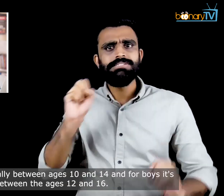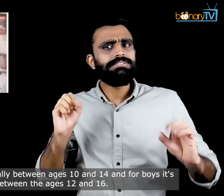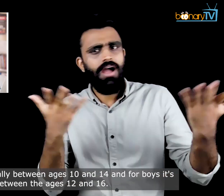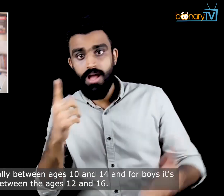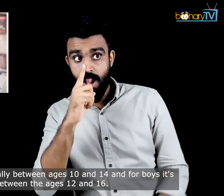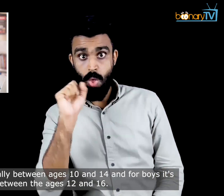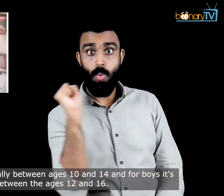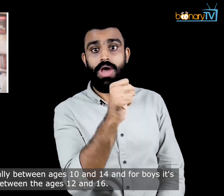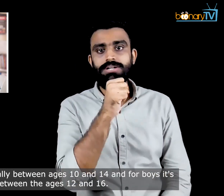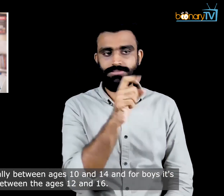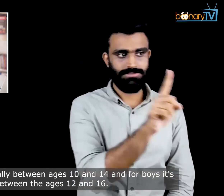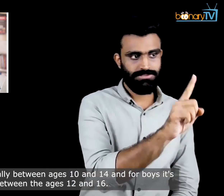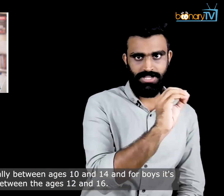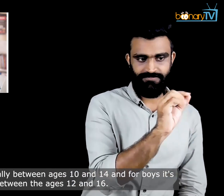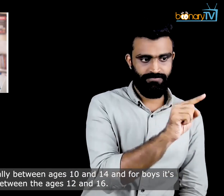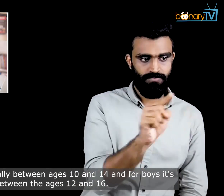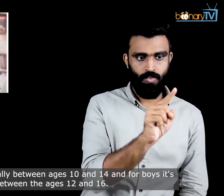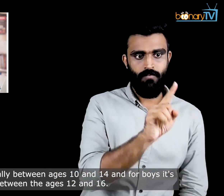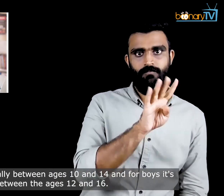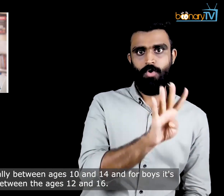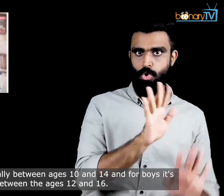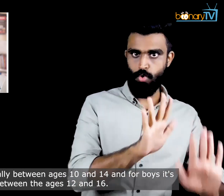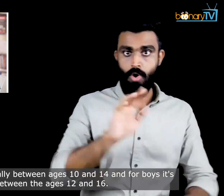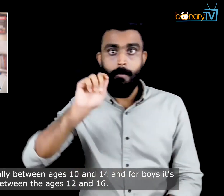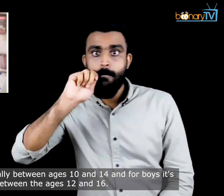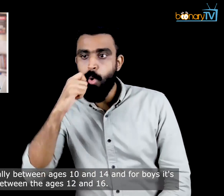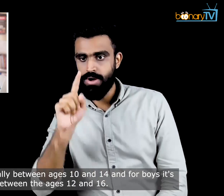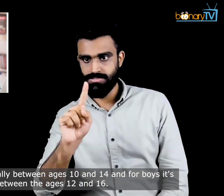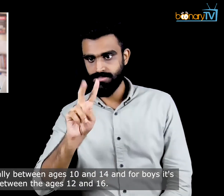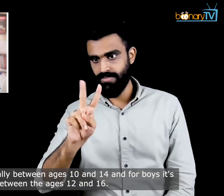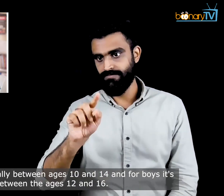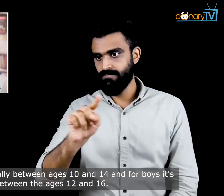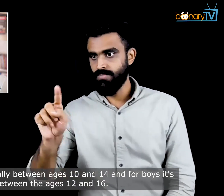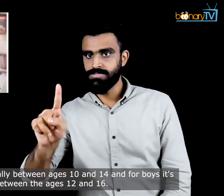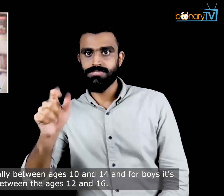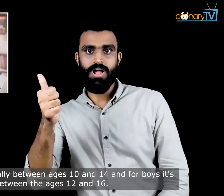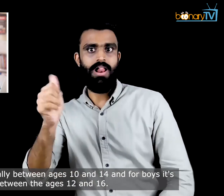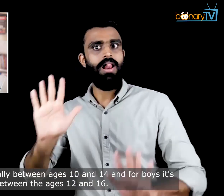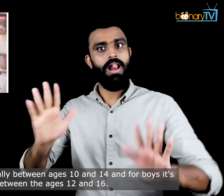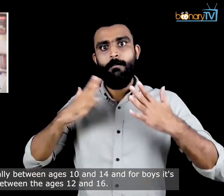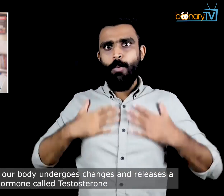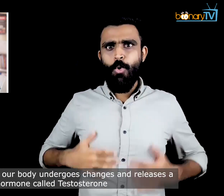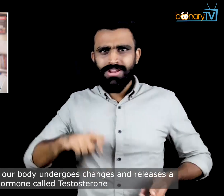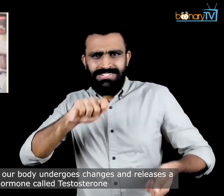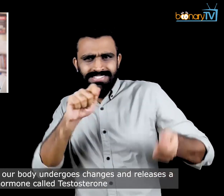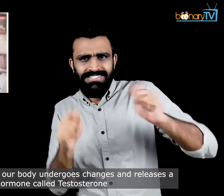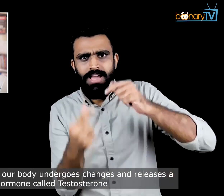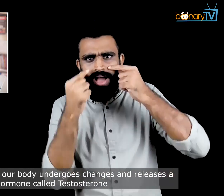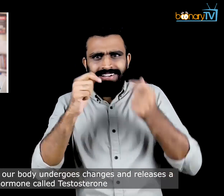girls it is usually between the ages 10 and 14 and for boys it's between the ages 12 and 16. during this stage our body